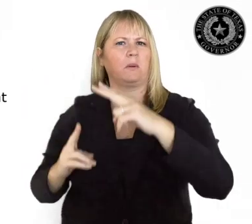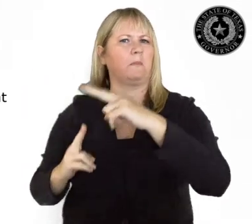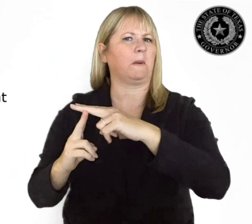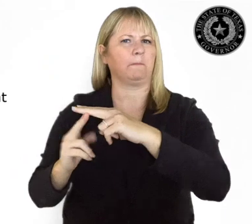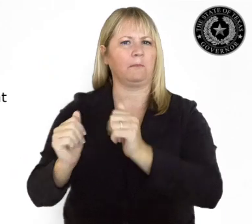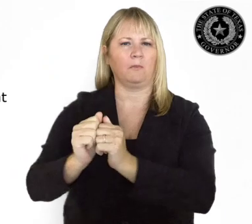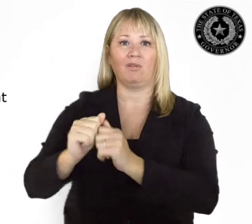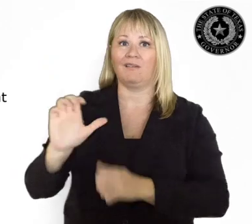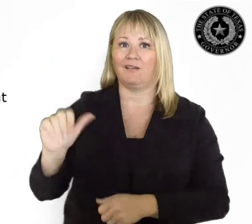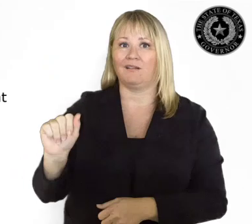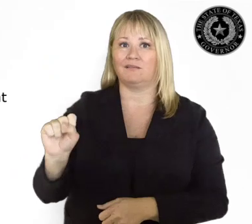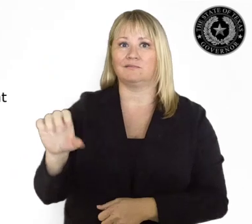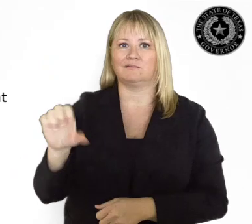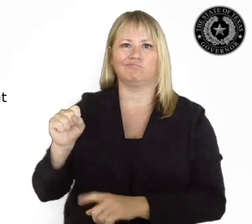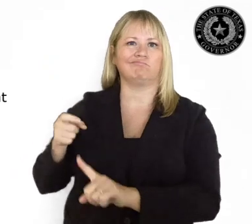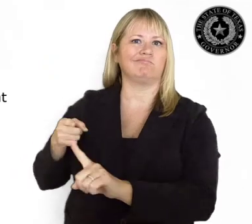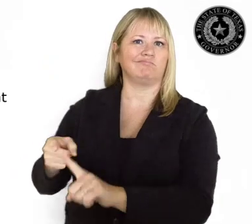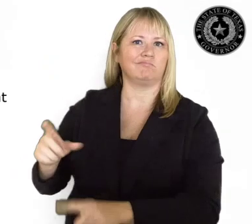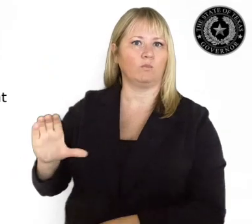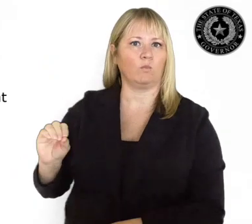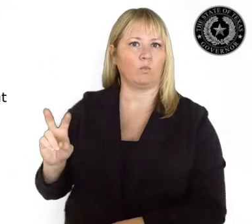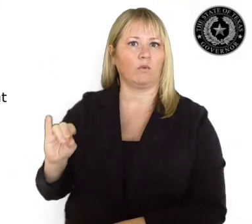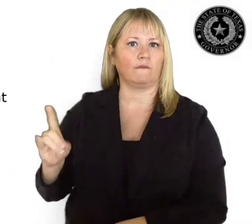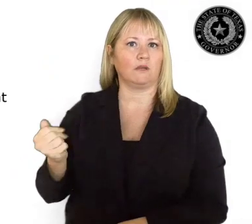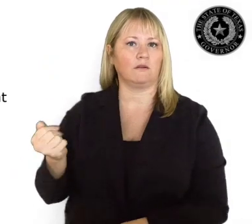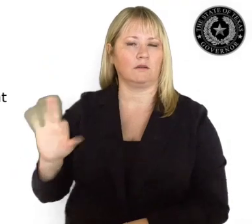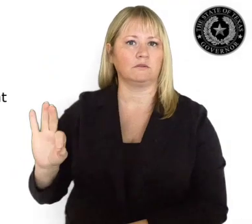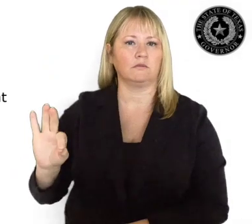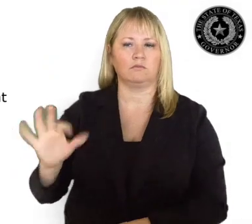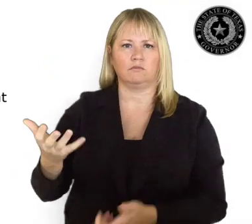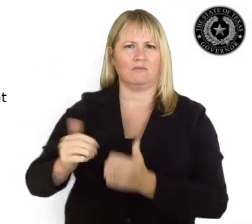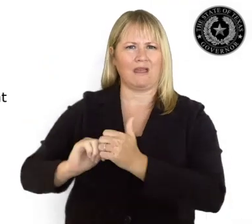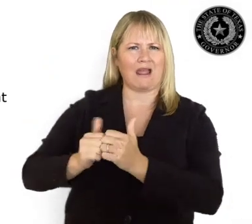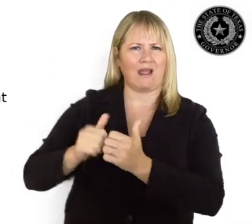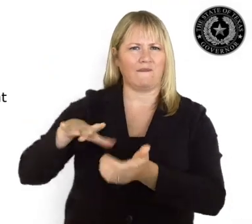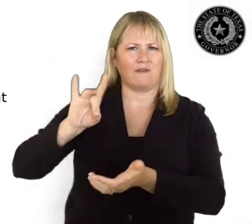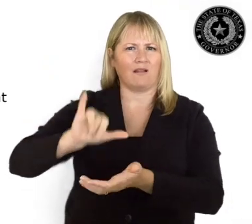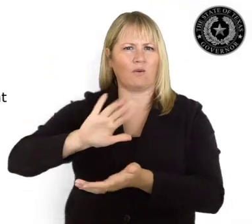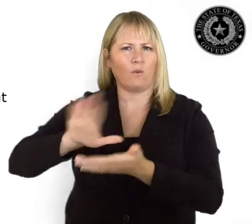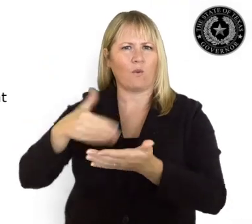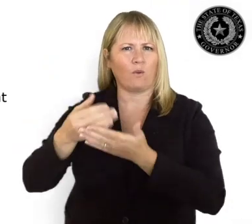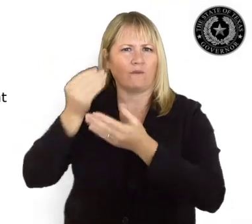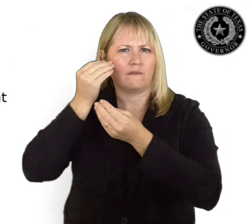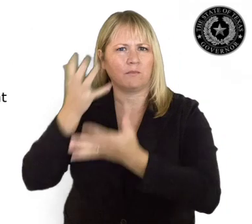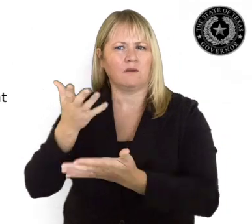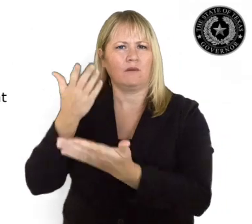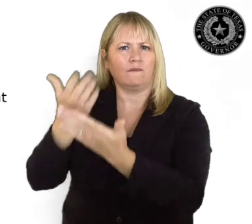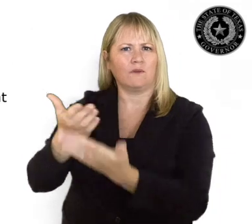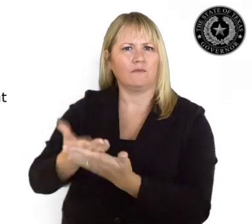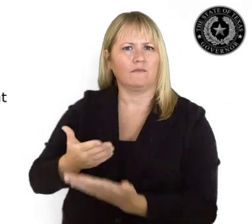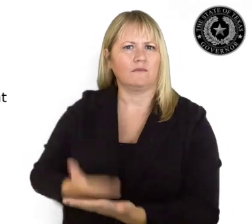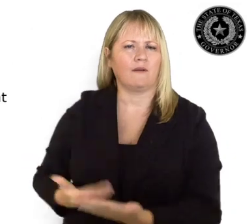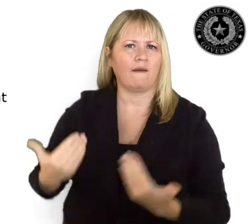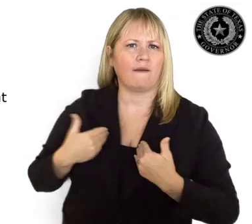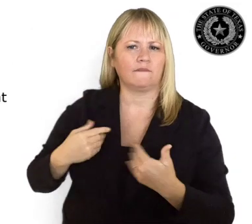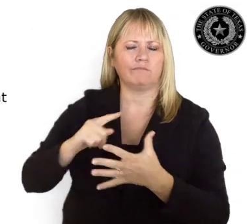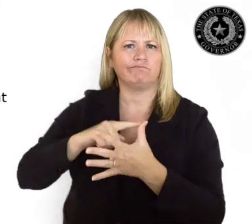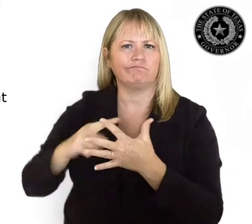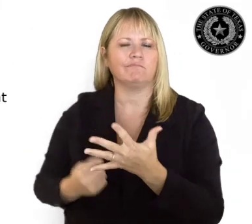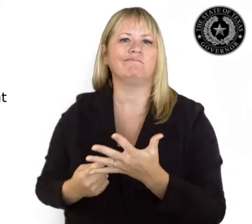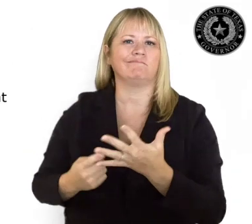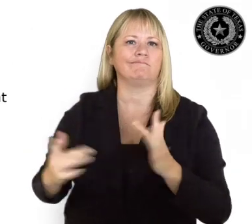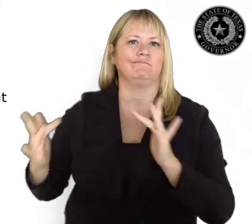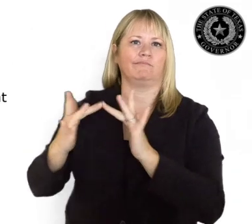county that has filed with DSHS and is in compliance with the requisite attestation form promulgated by